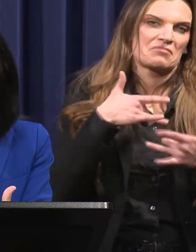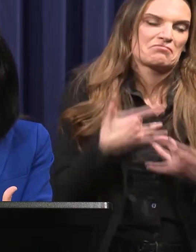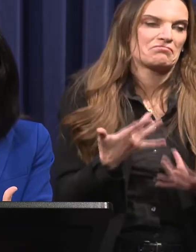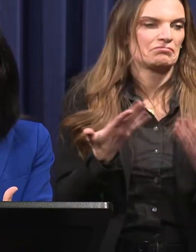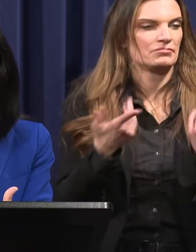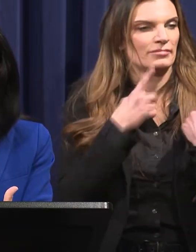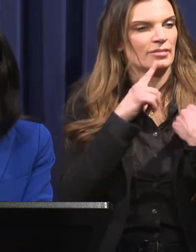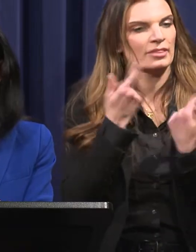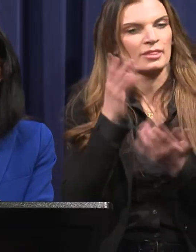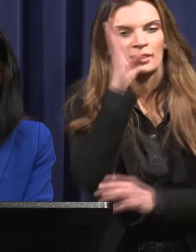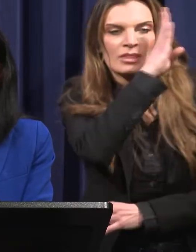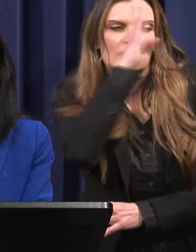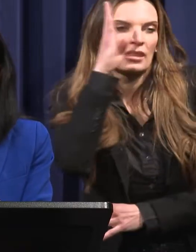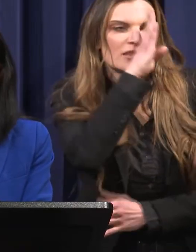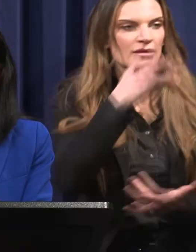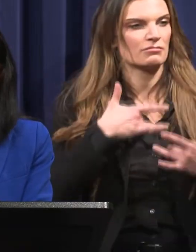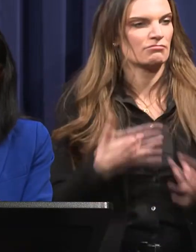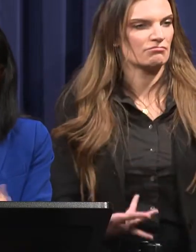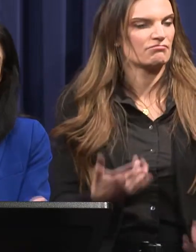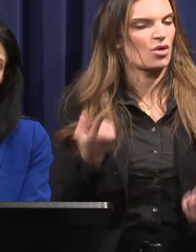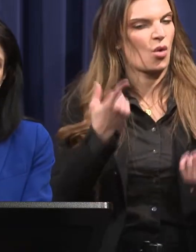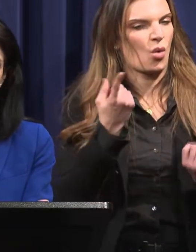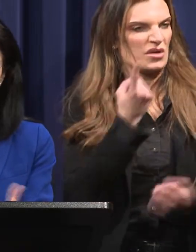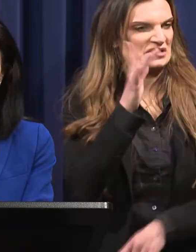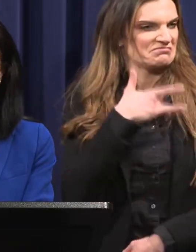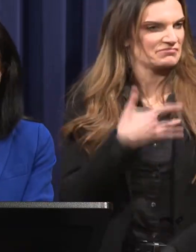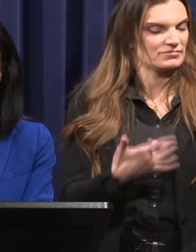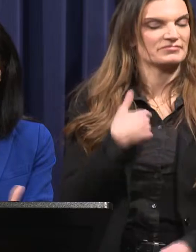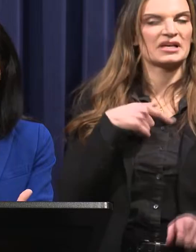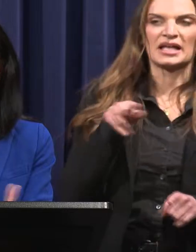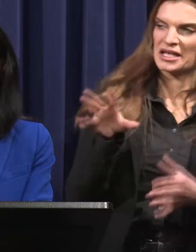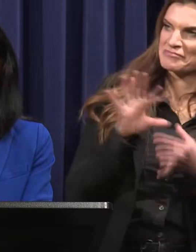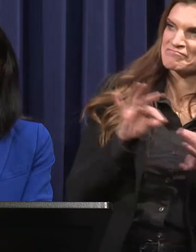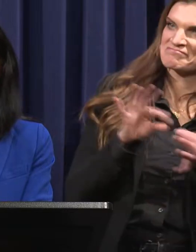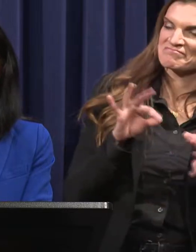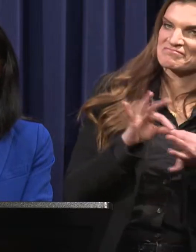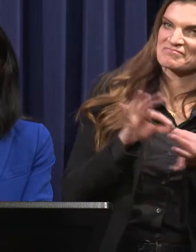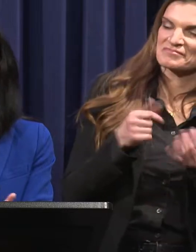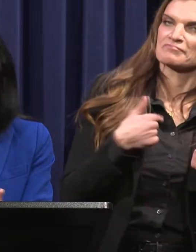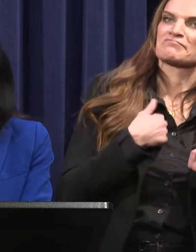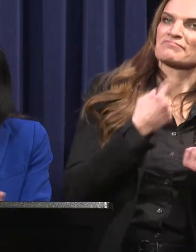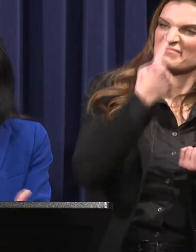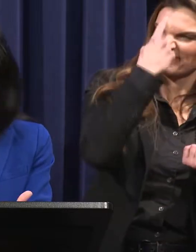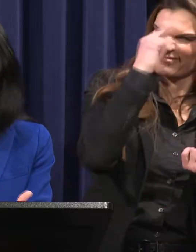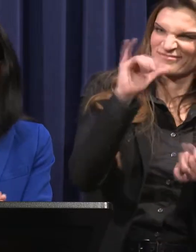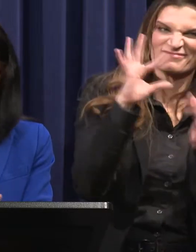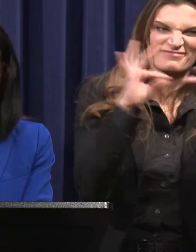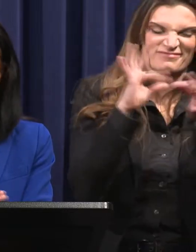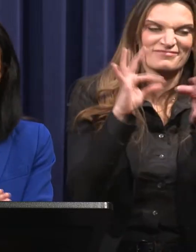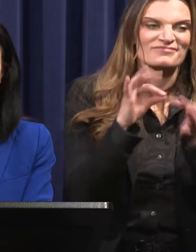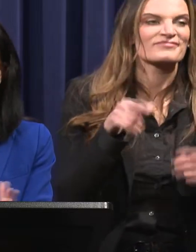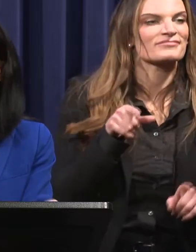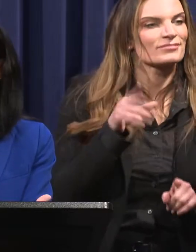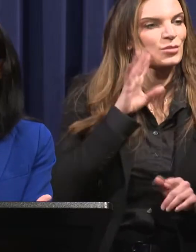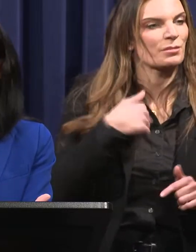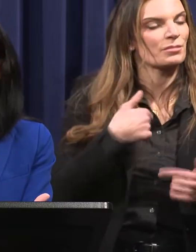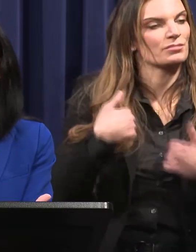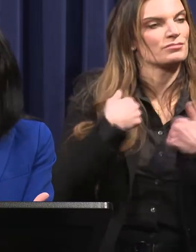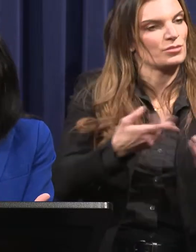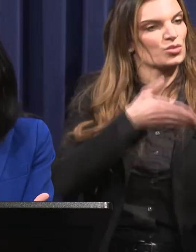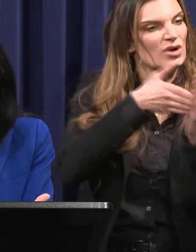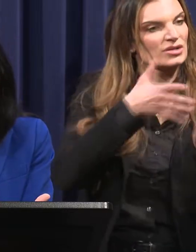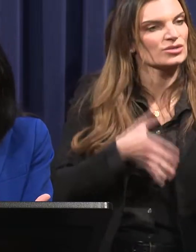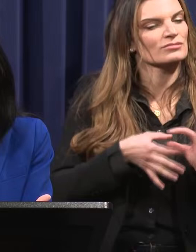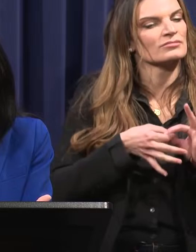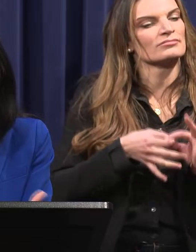or game the system? And I said, you know, I thought about it a little bit in terms of my work as a prosecutor and a defense attorney on